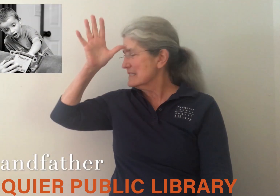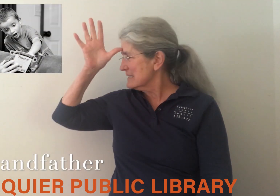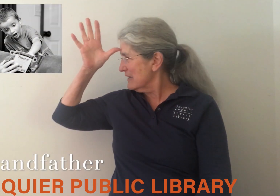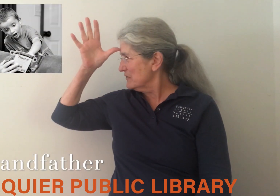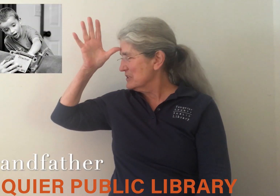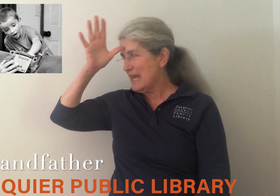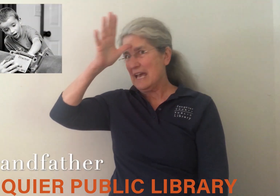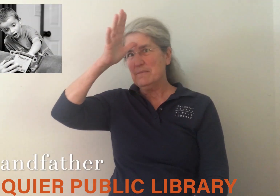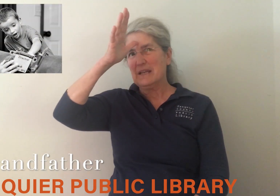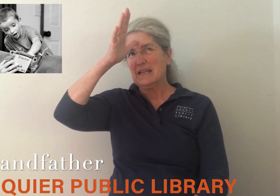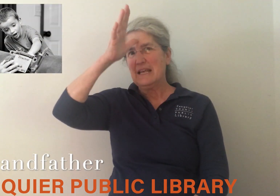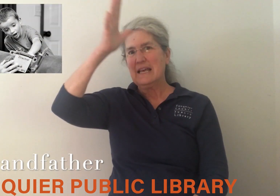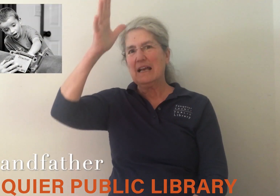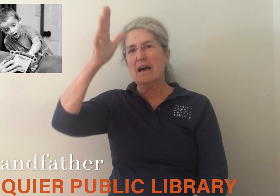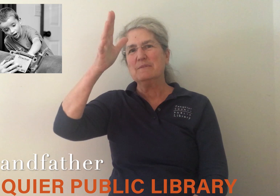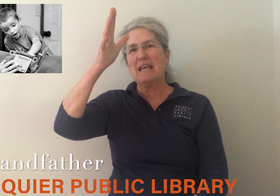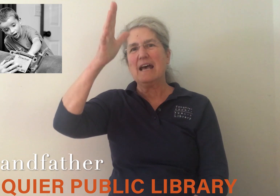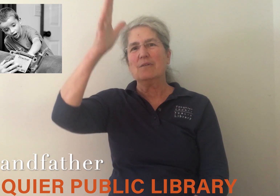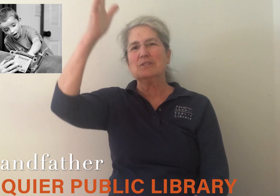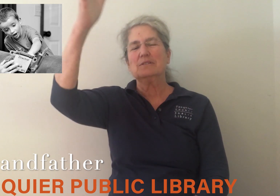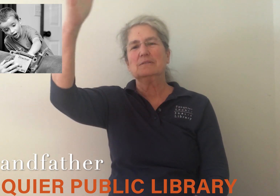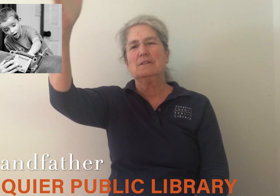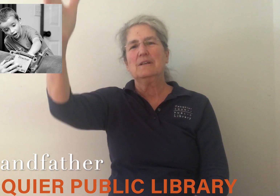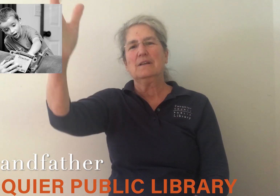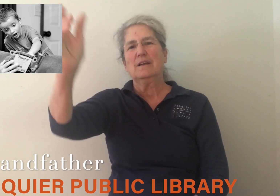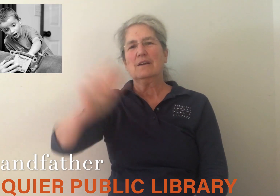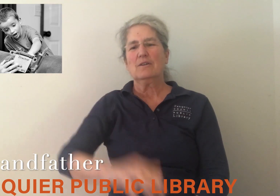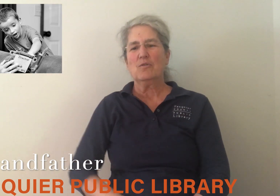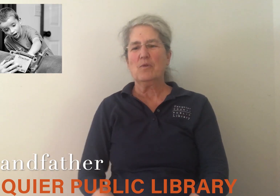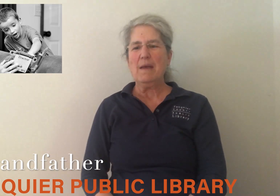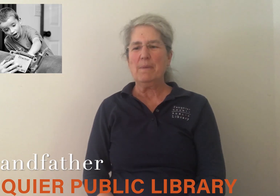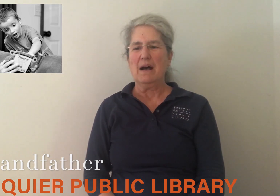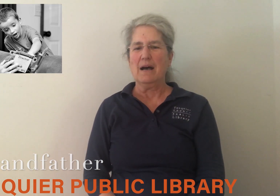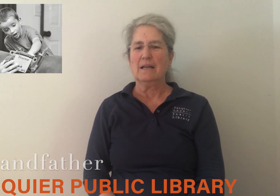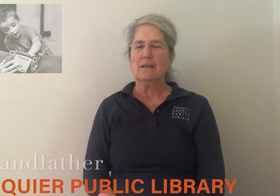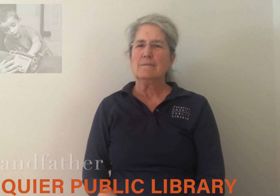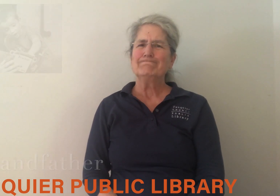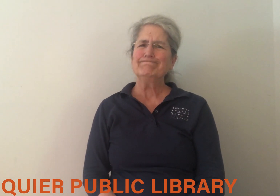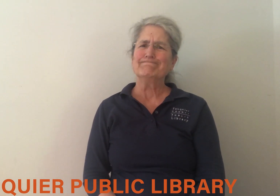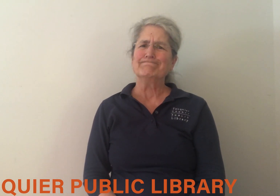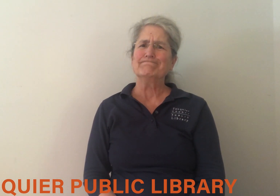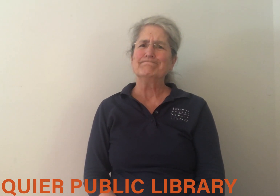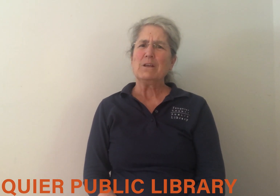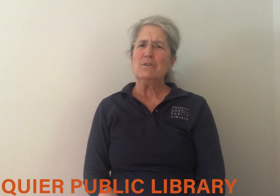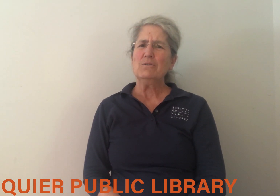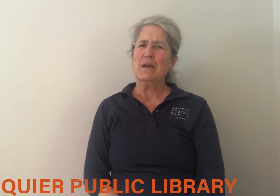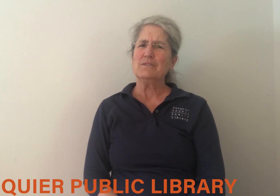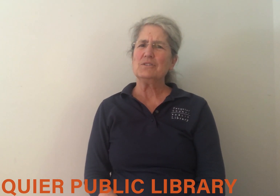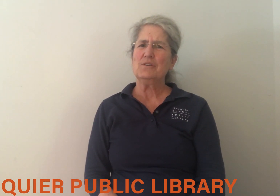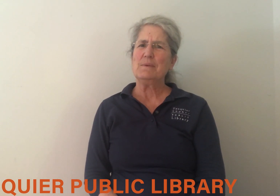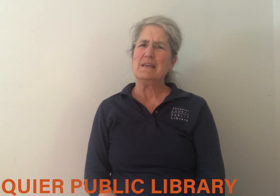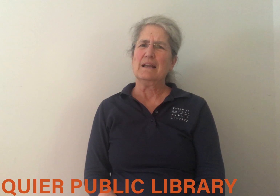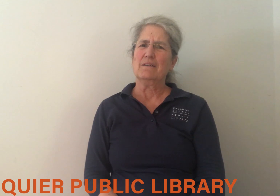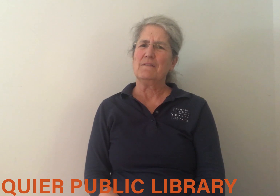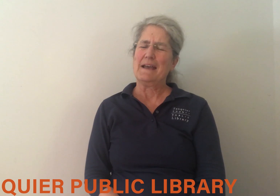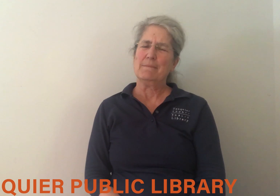sign for dad, but it comes out. Grandpa. Who else could be in our